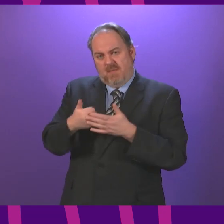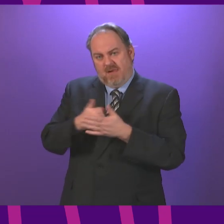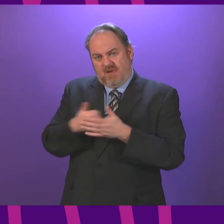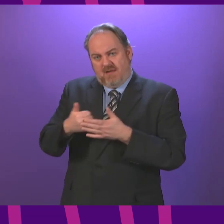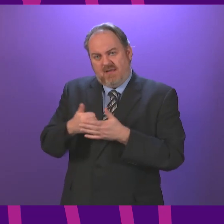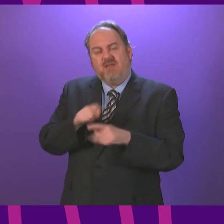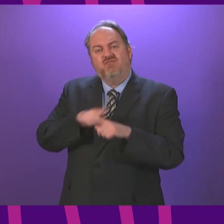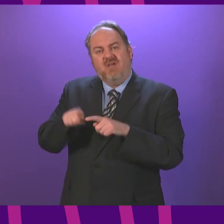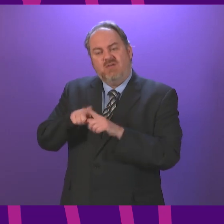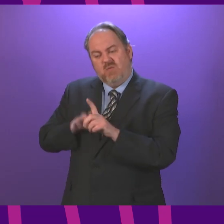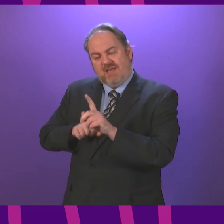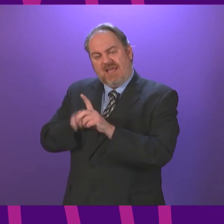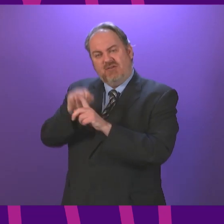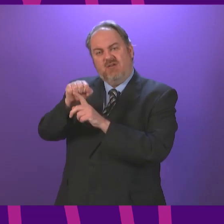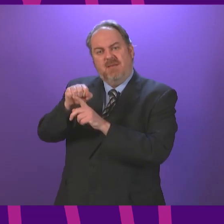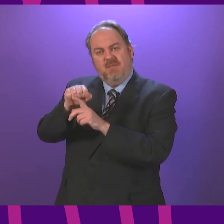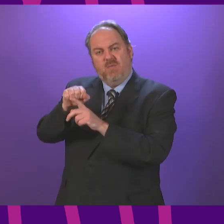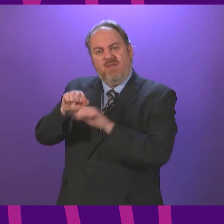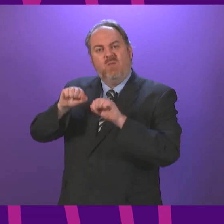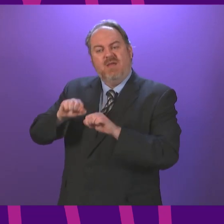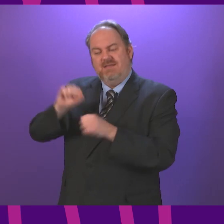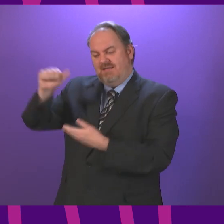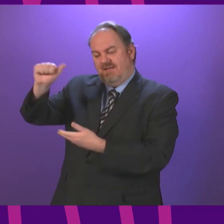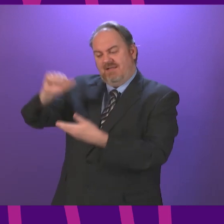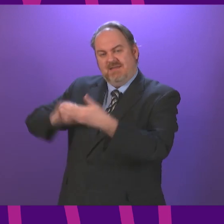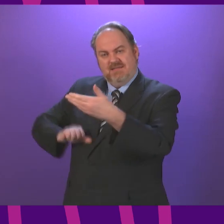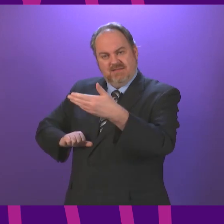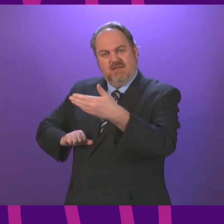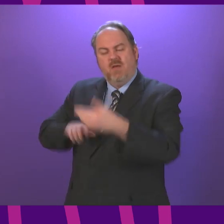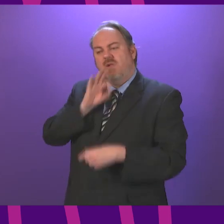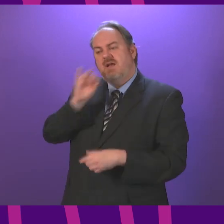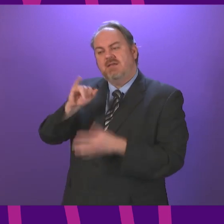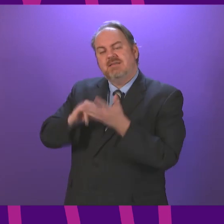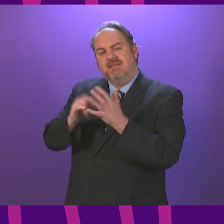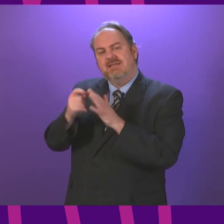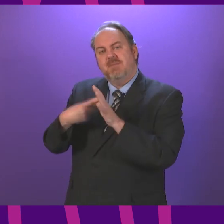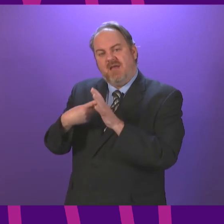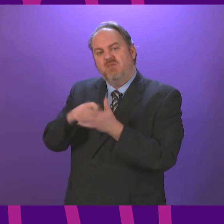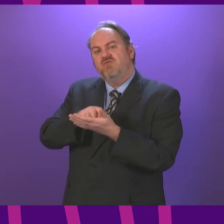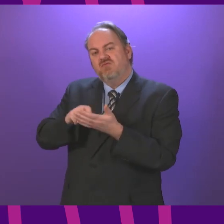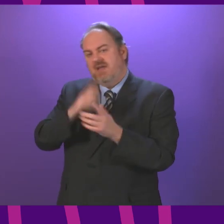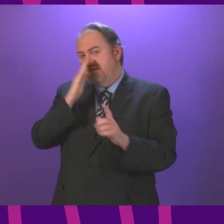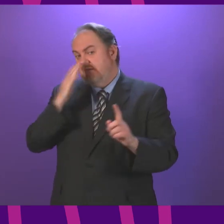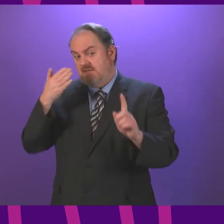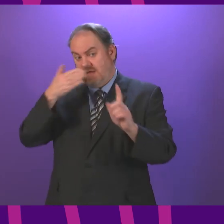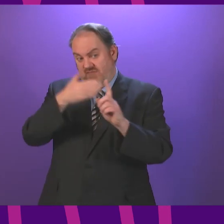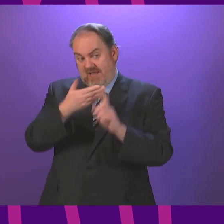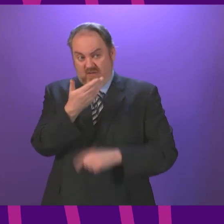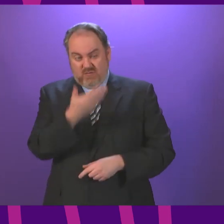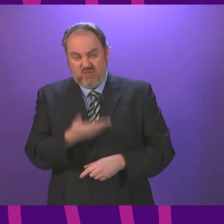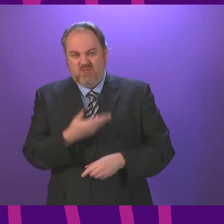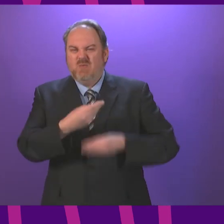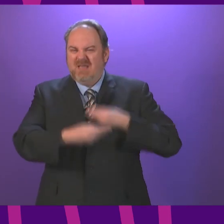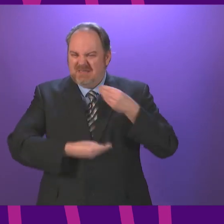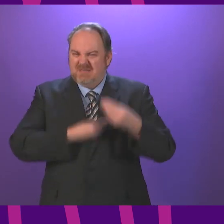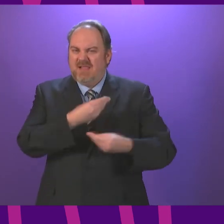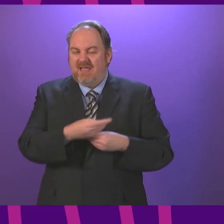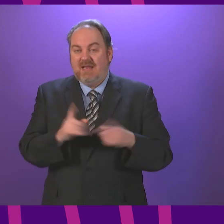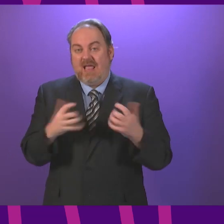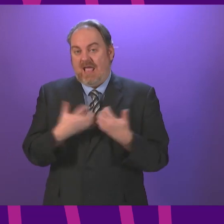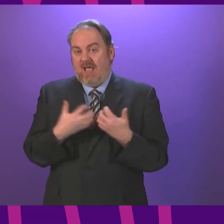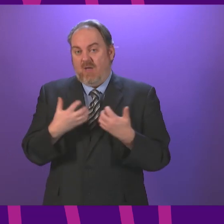backlog that has been caused by the attack. will ask CEPA to write directly to the member with more detail of the work that is underway in the stage they